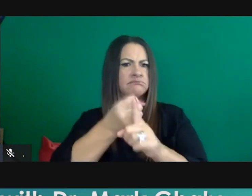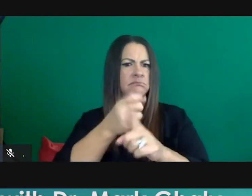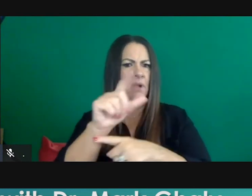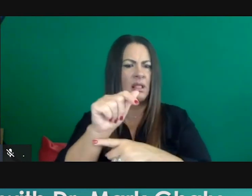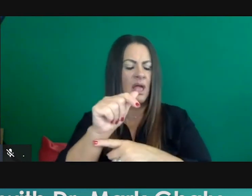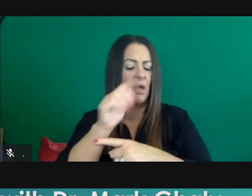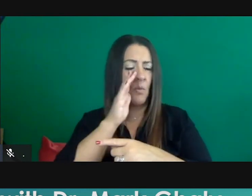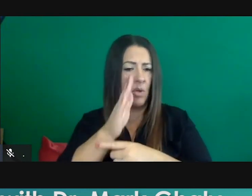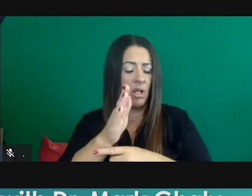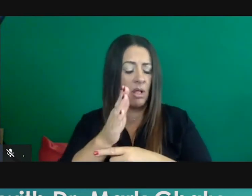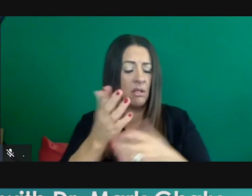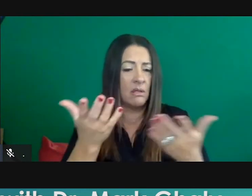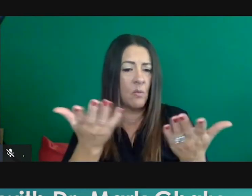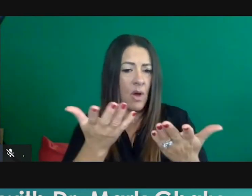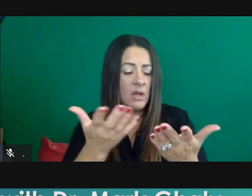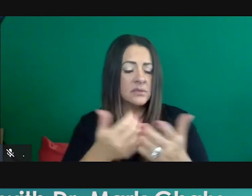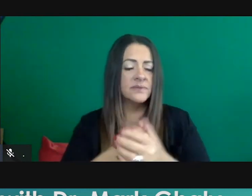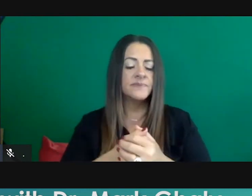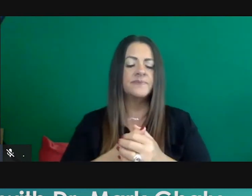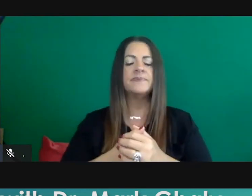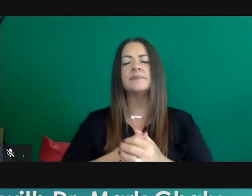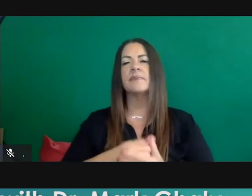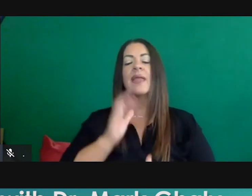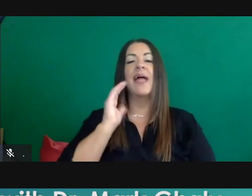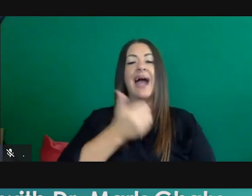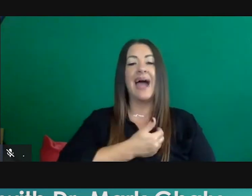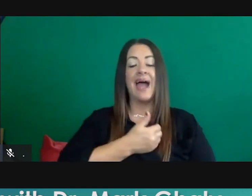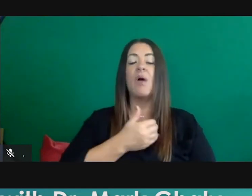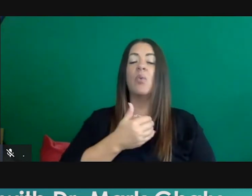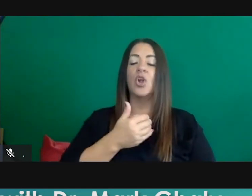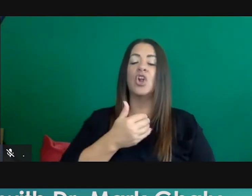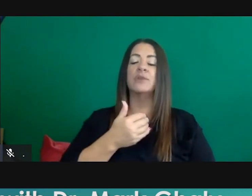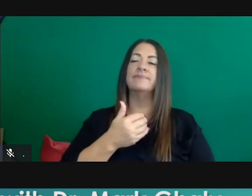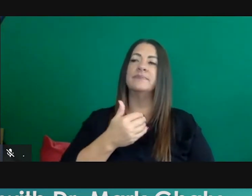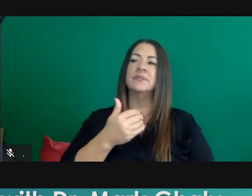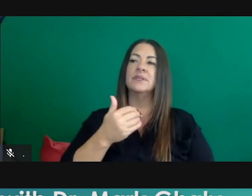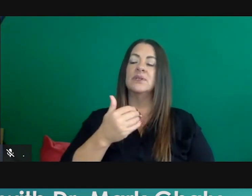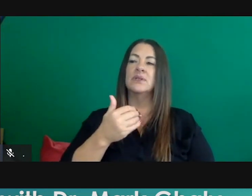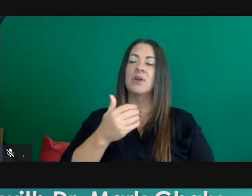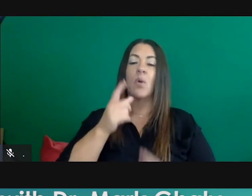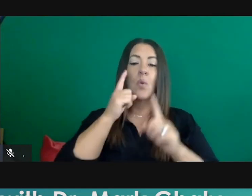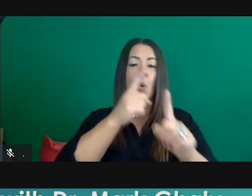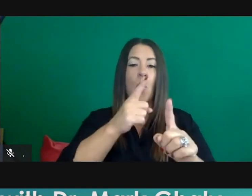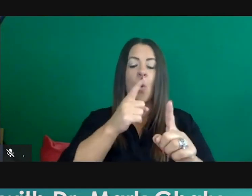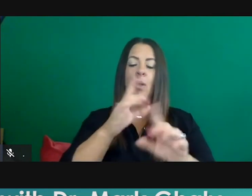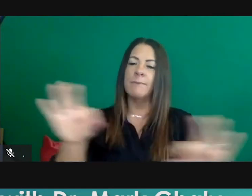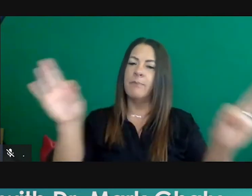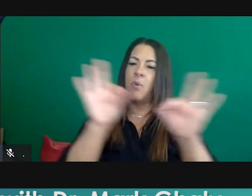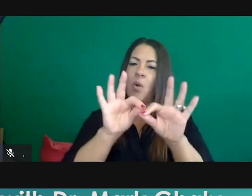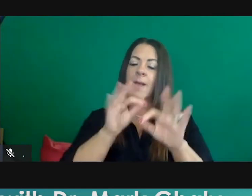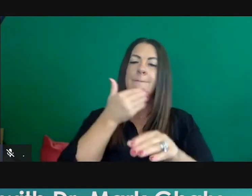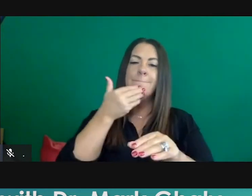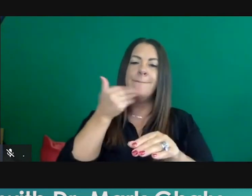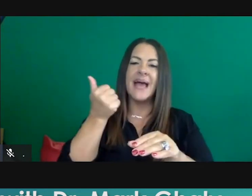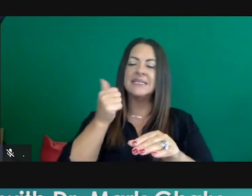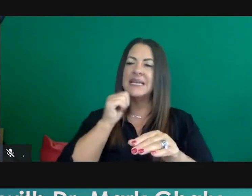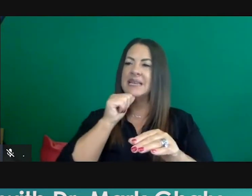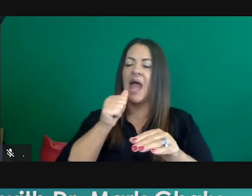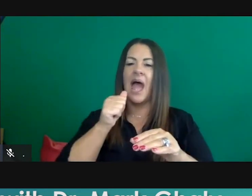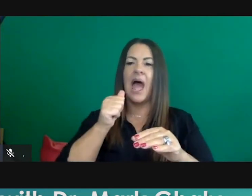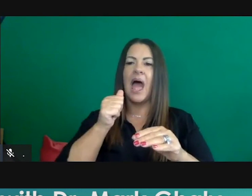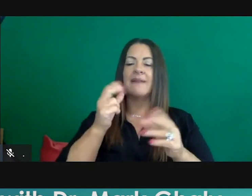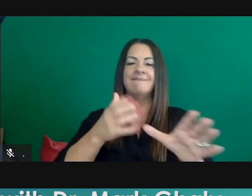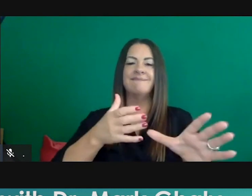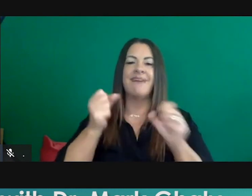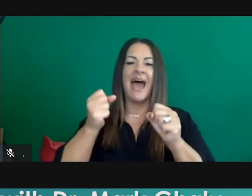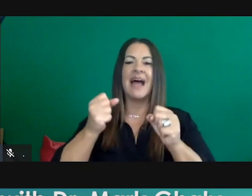whole construct here was move slow and with confidence around some stringent guidelines so that we